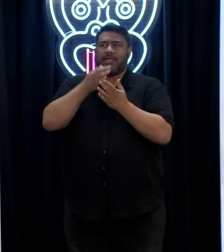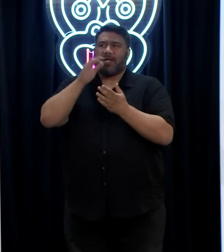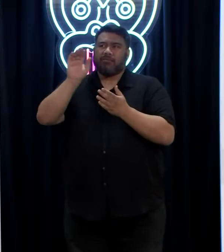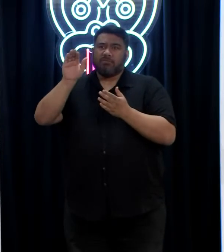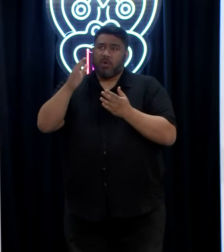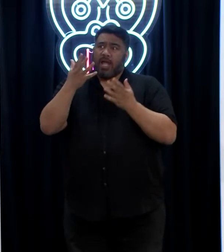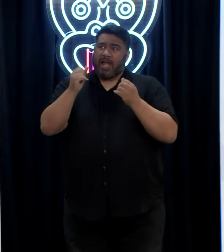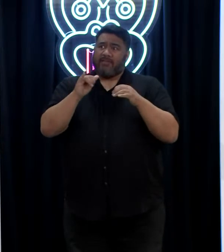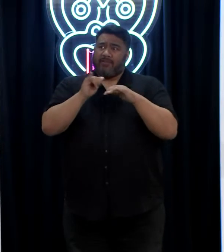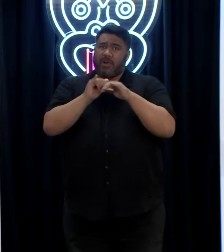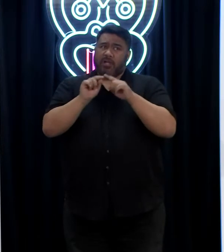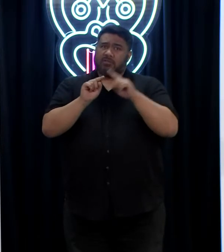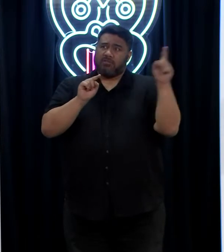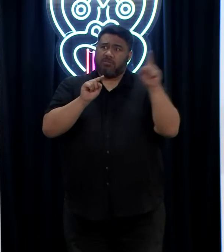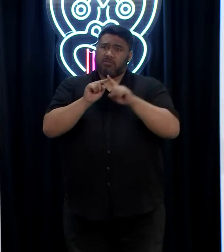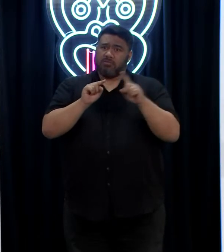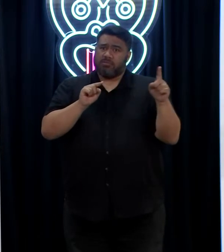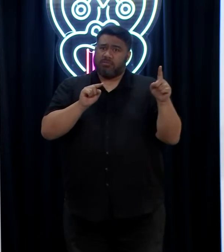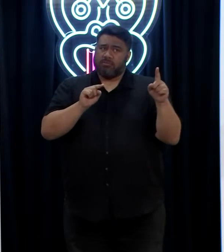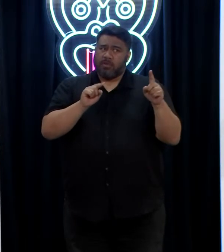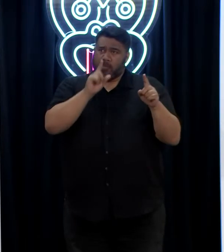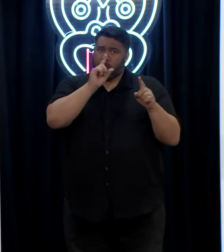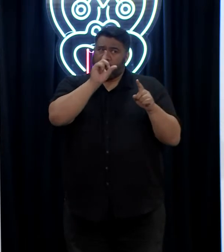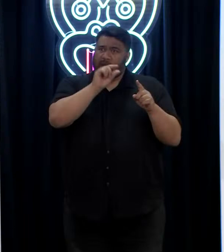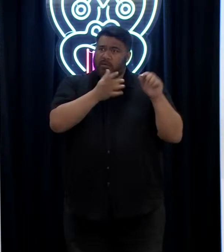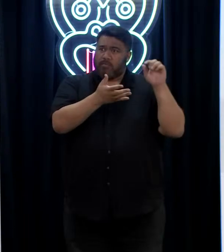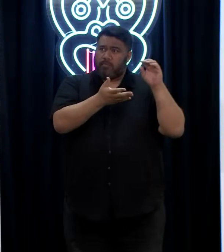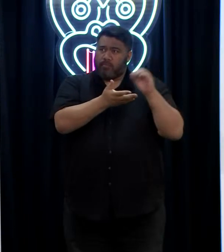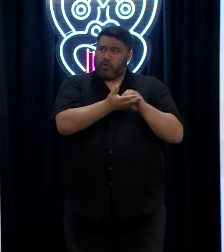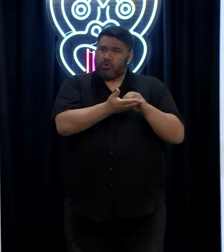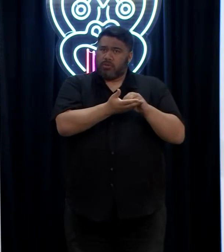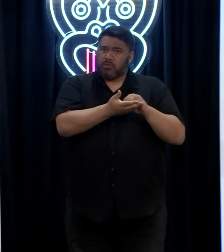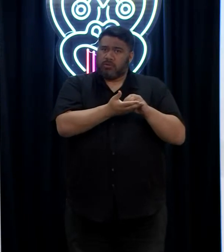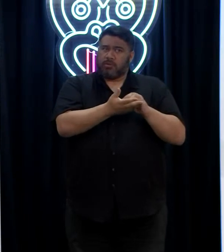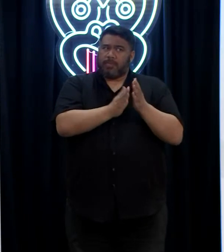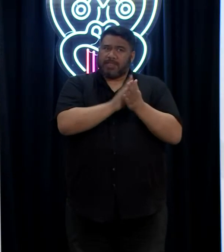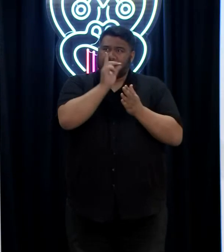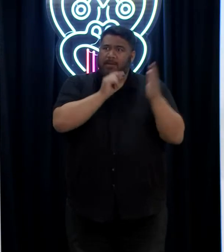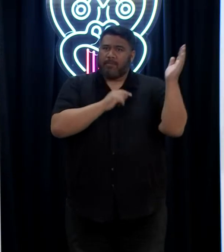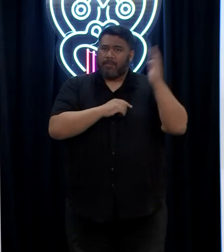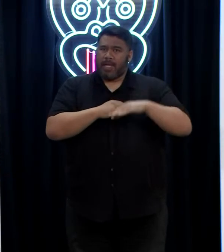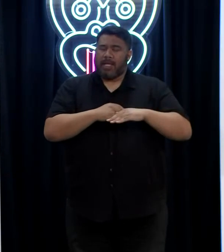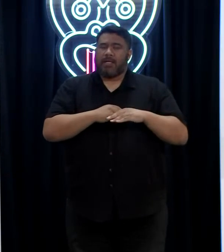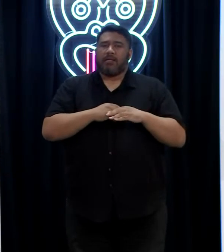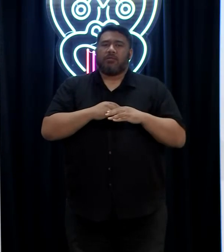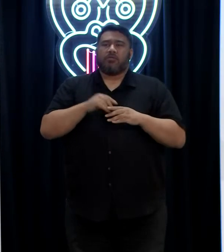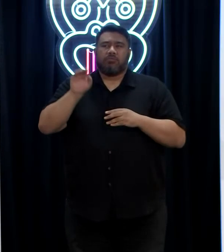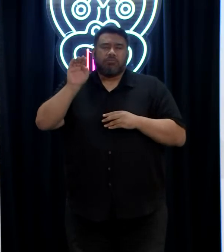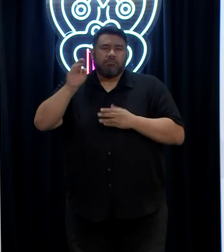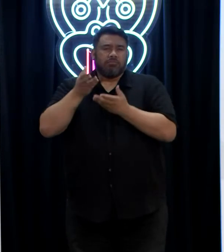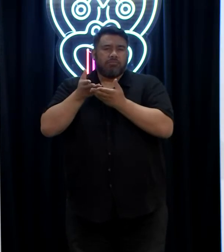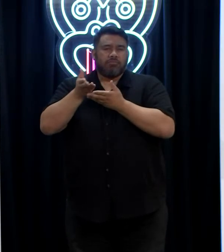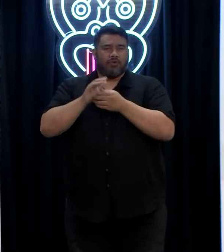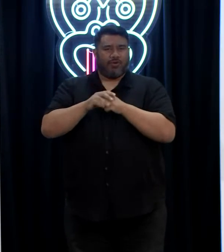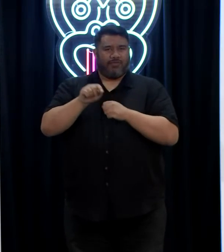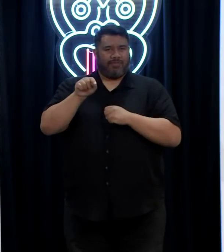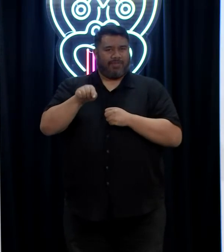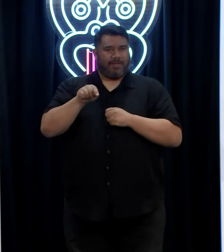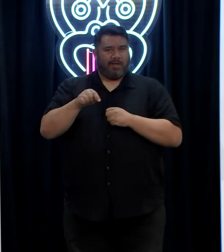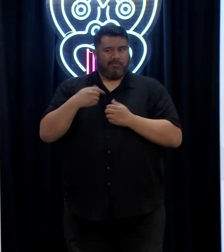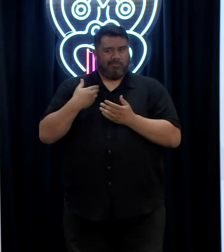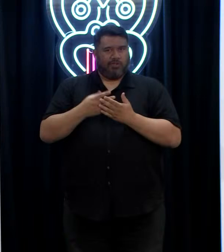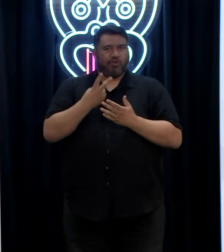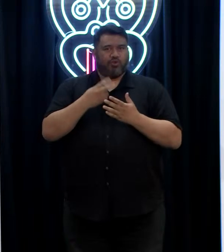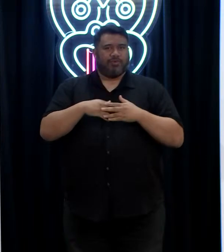are available for people to book and therefore be able to participate. So that there was just a little bit of work being done on that in the